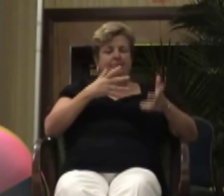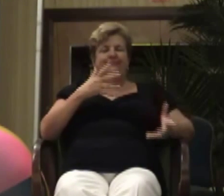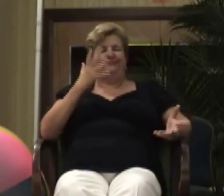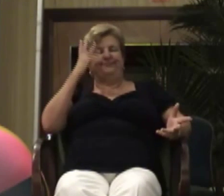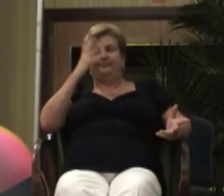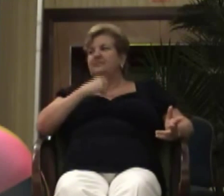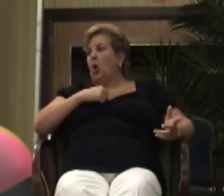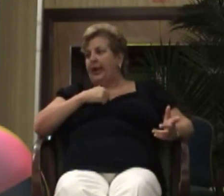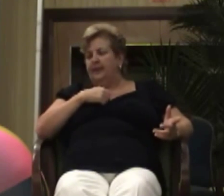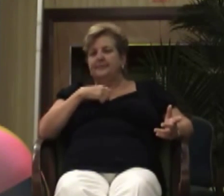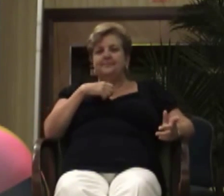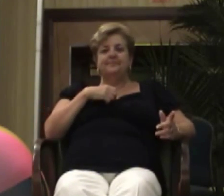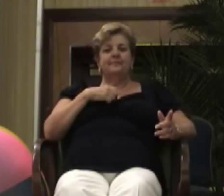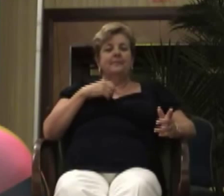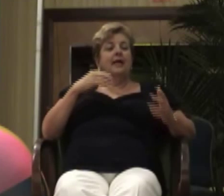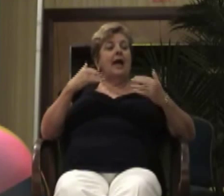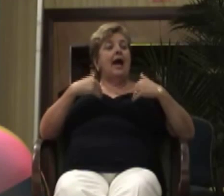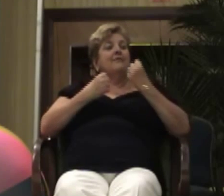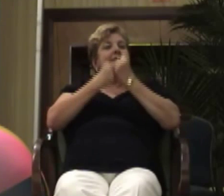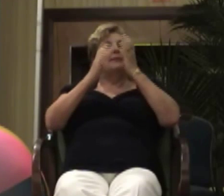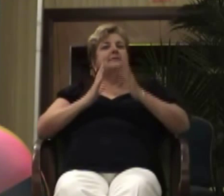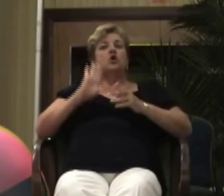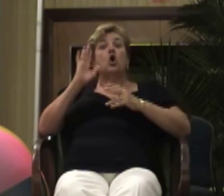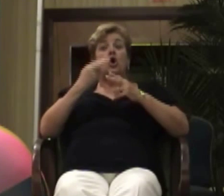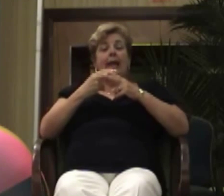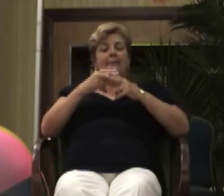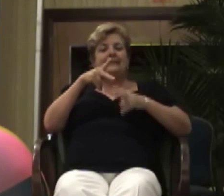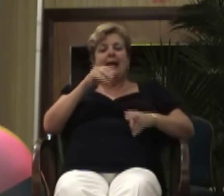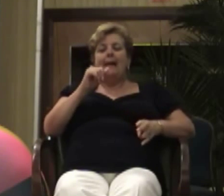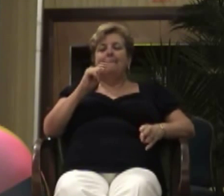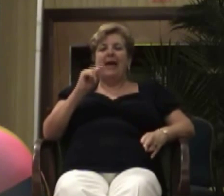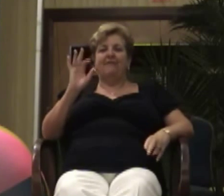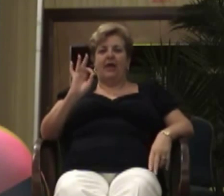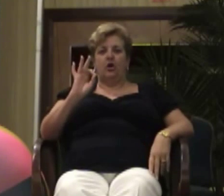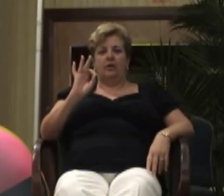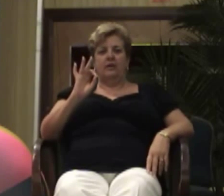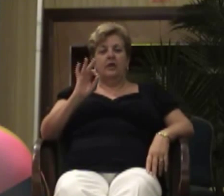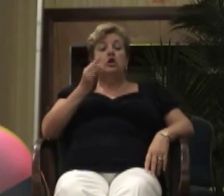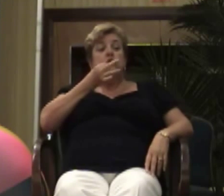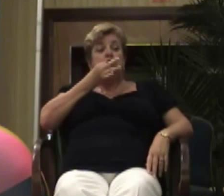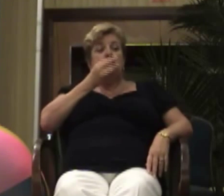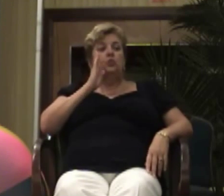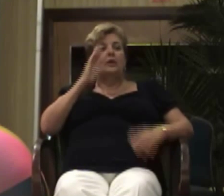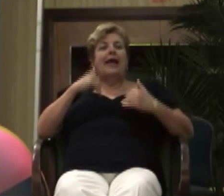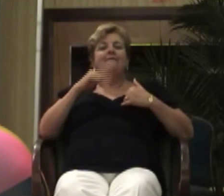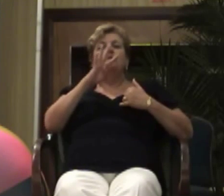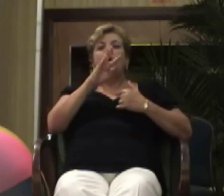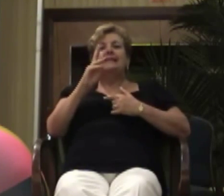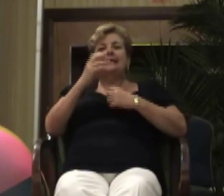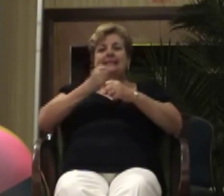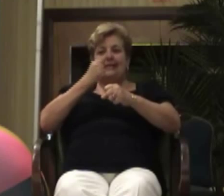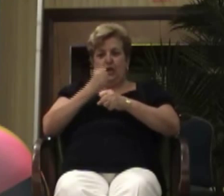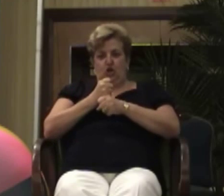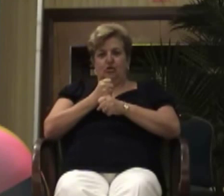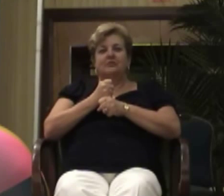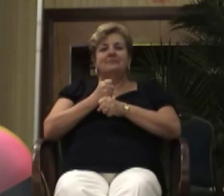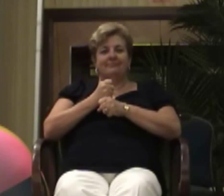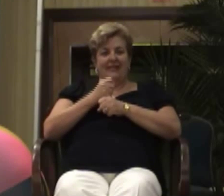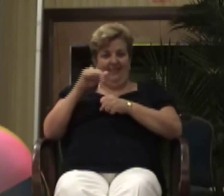I have a sponsor. Her name is Pat Clater. She's coming up on 46 years in this program. I sponsor people,